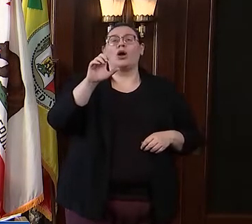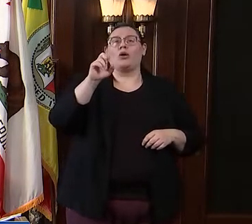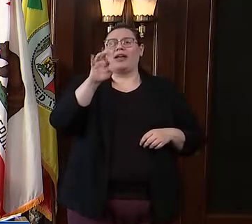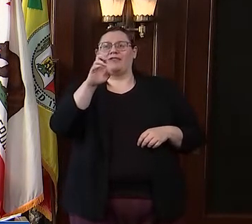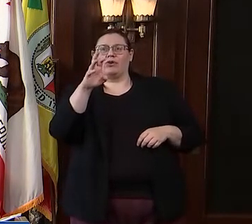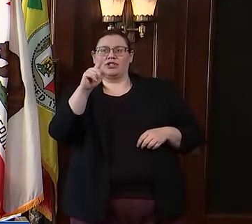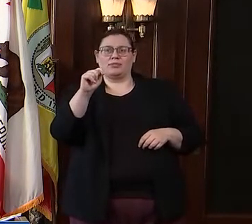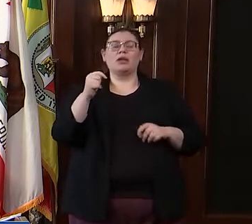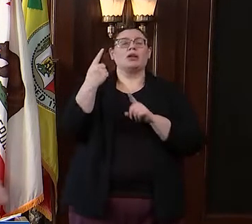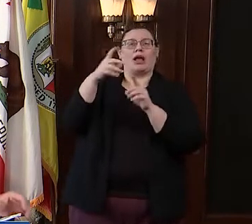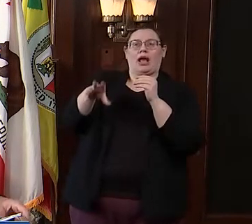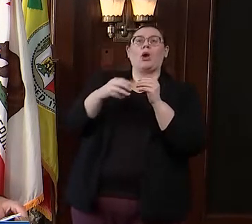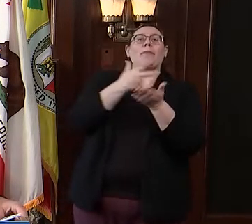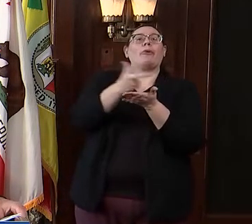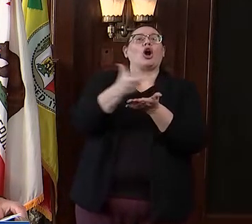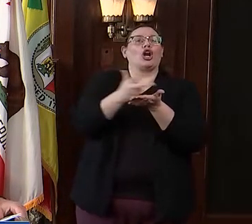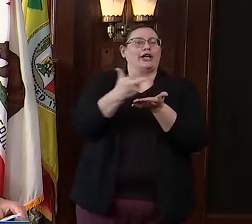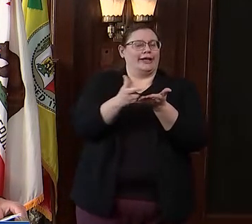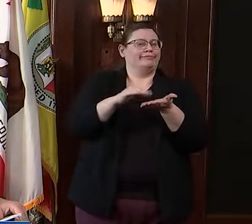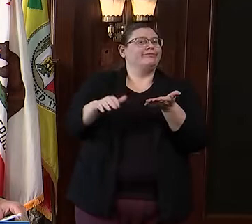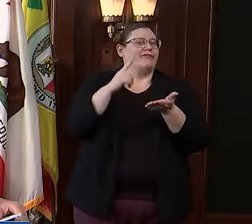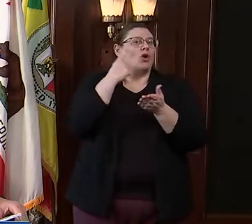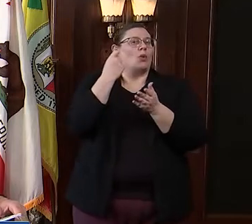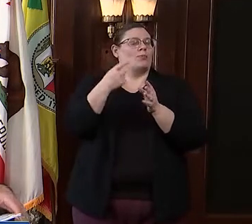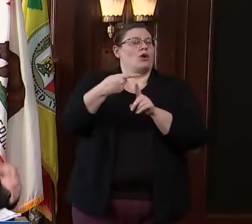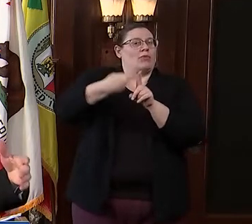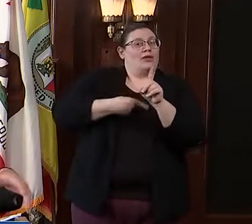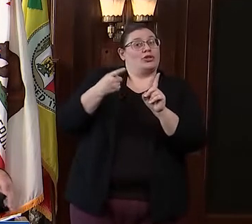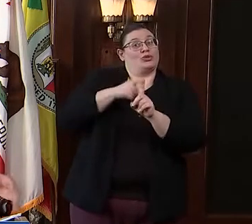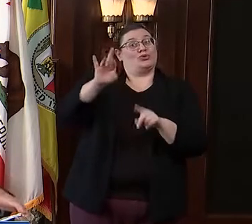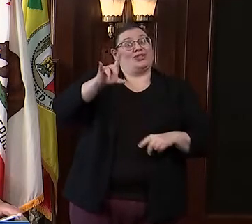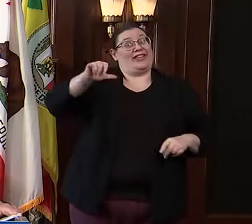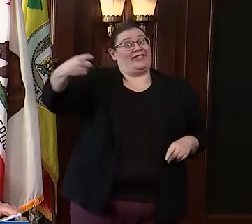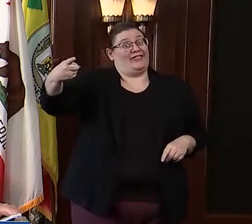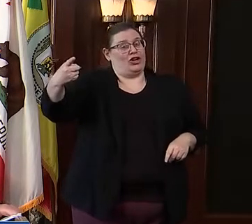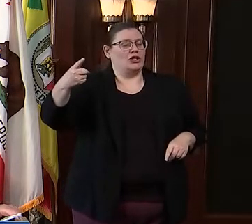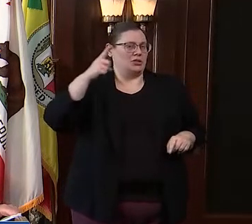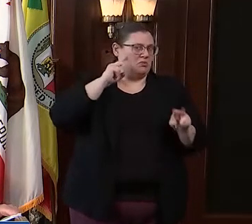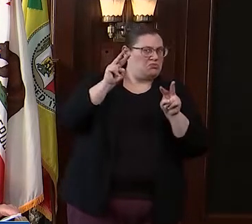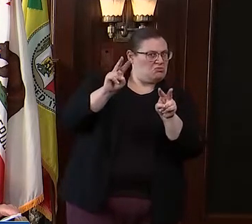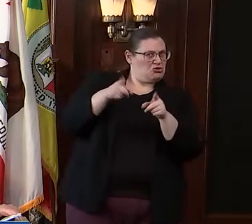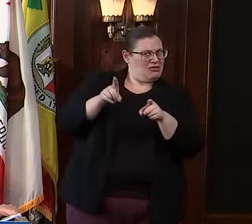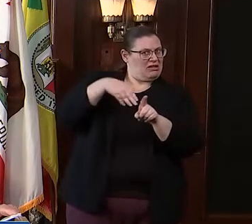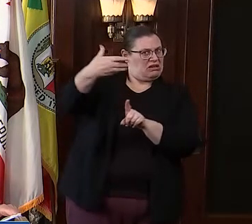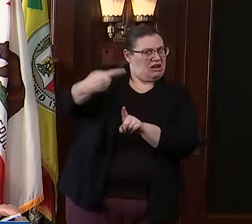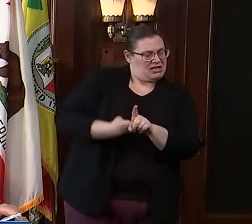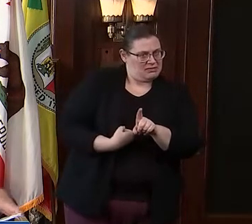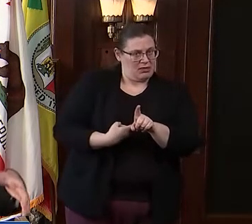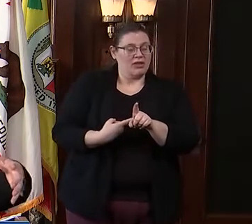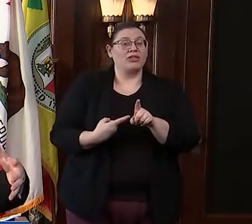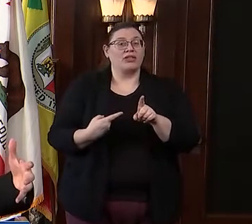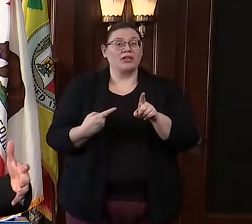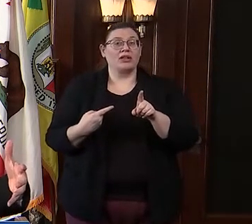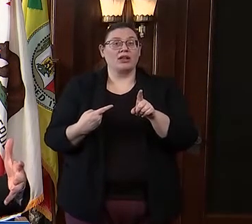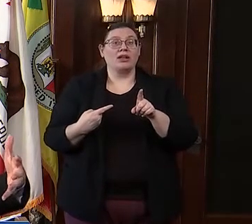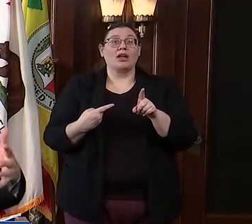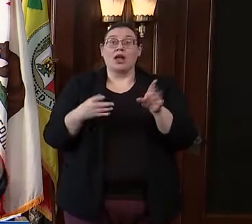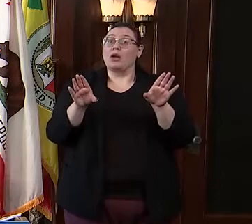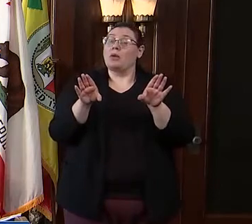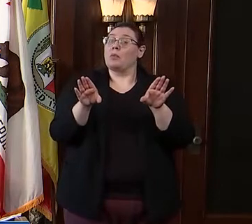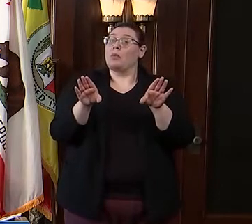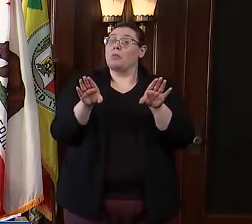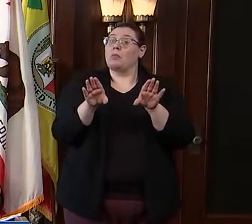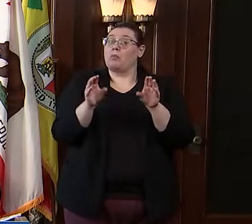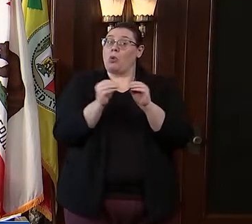for 1 more month. So that will go to July 1st, and we'll look at it during the next month as well. Absolutely. Even though there's more opening, we're